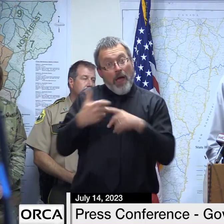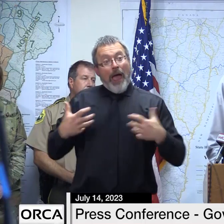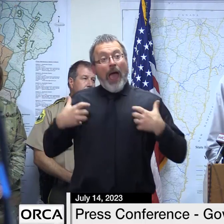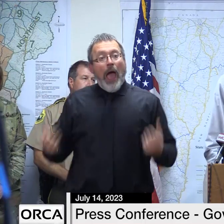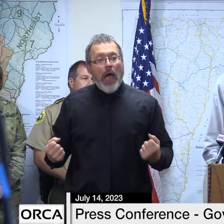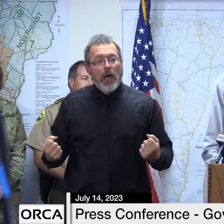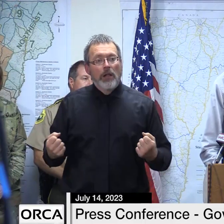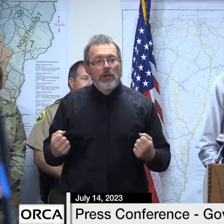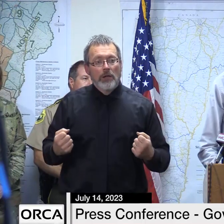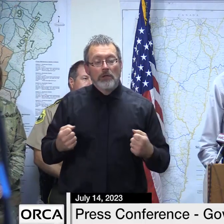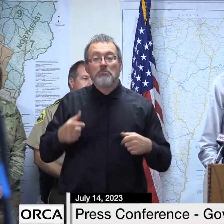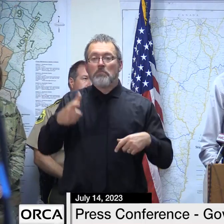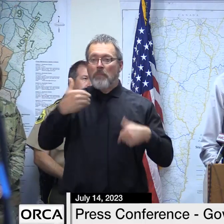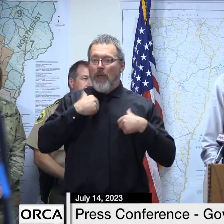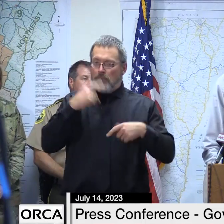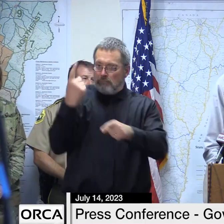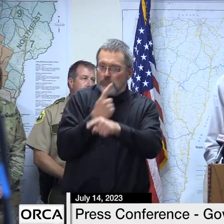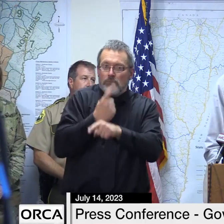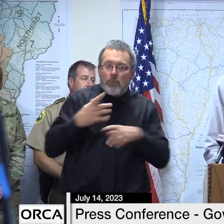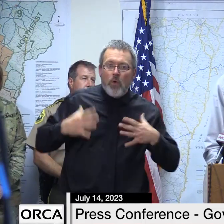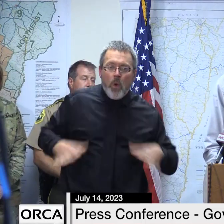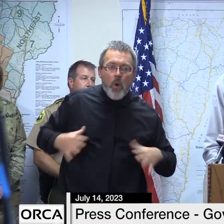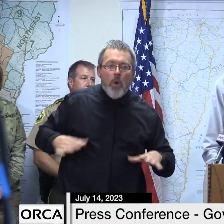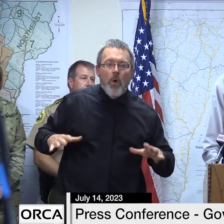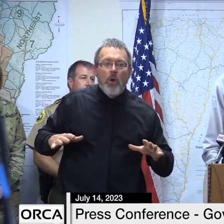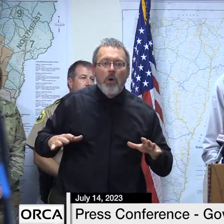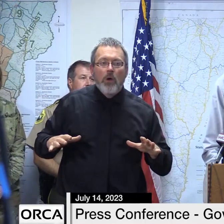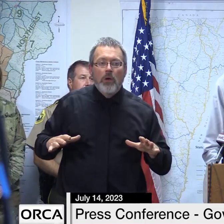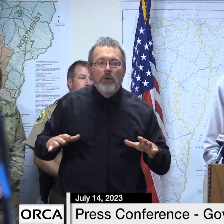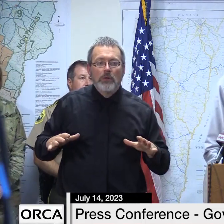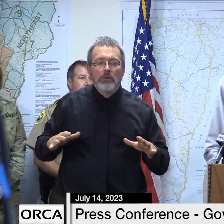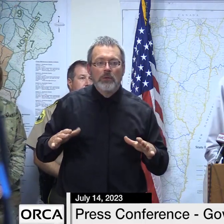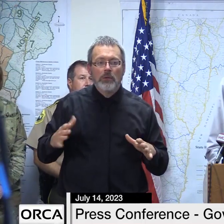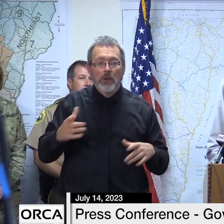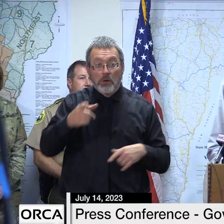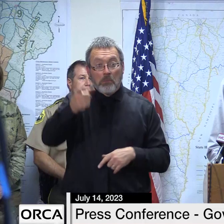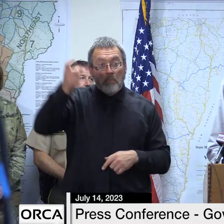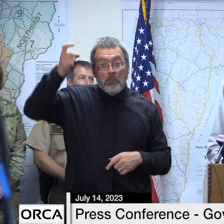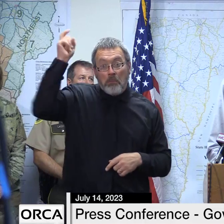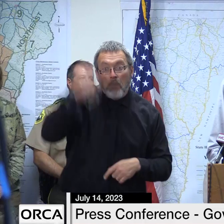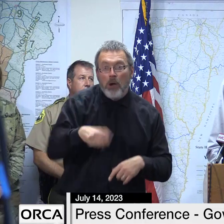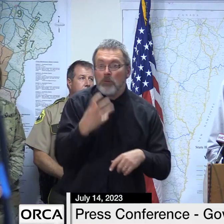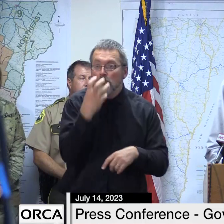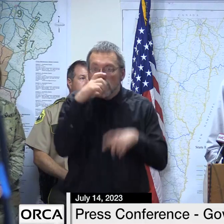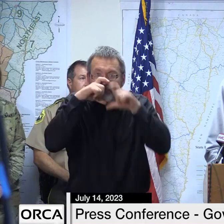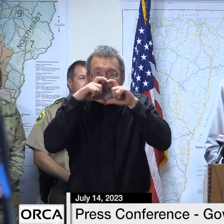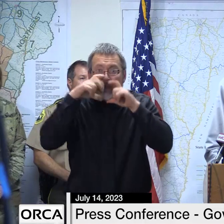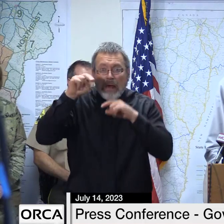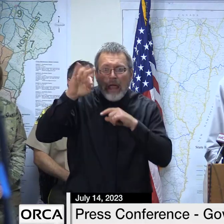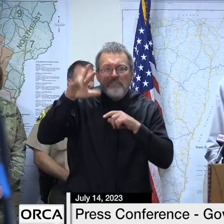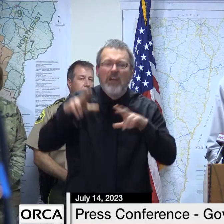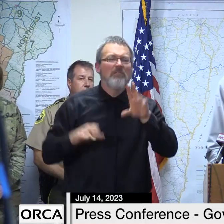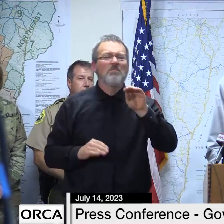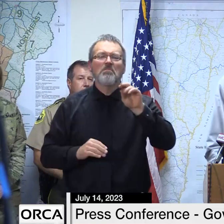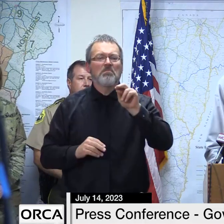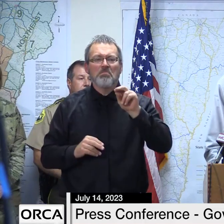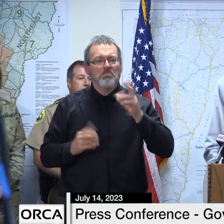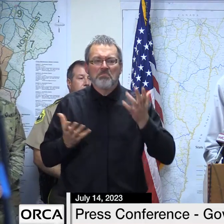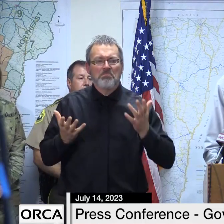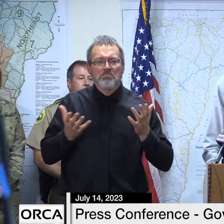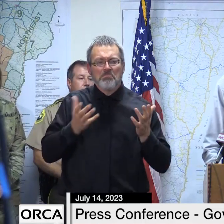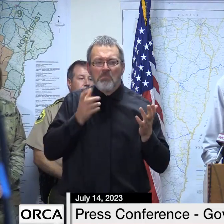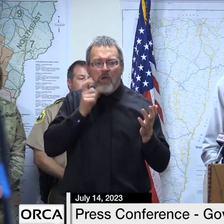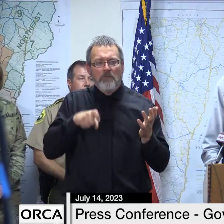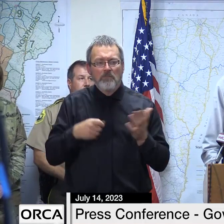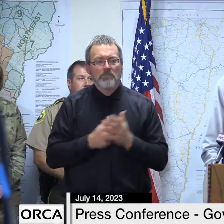get out again the N95 masks and gloves. You can clean moldy items and surfaces that do